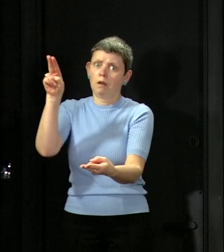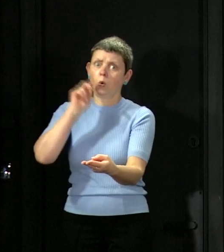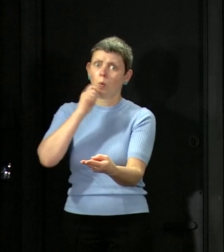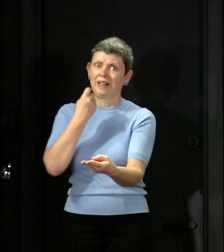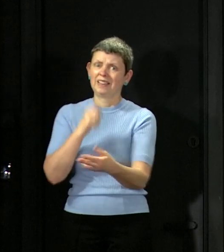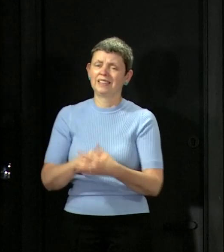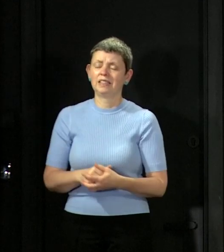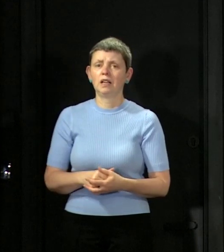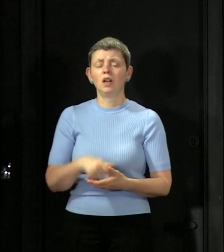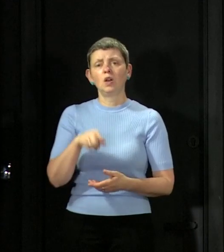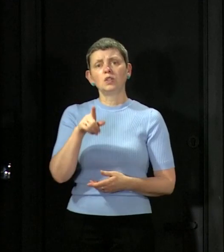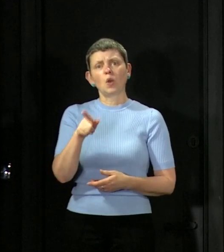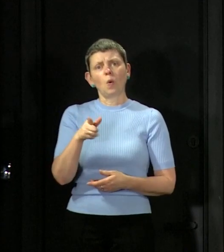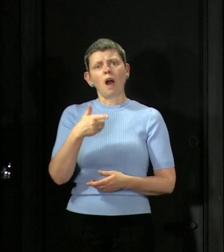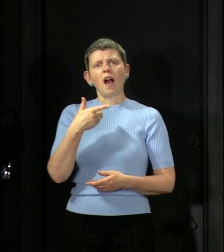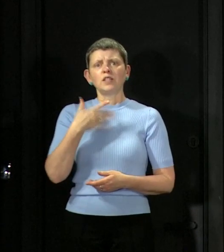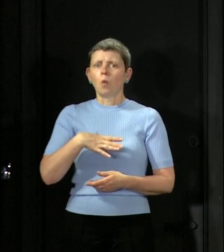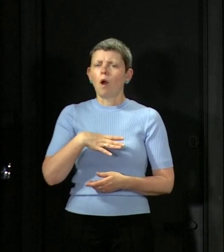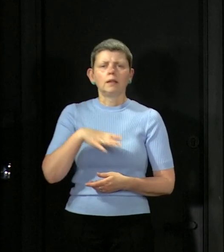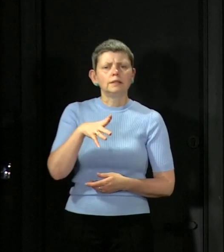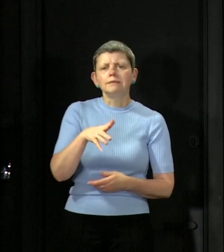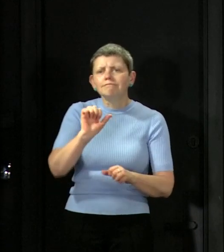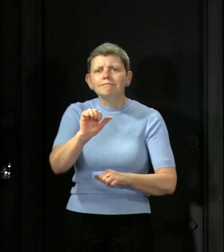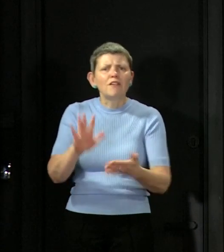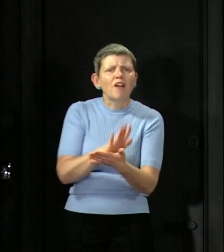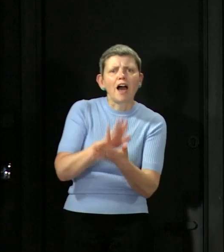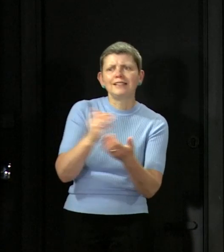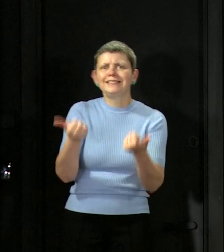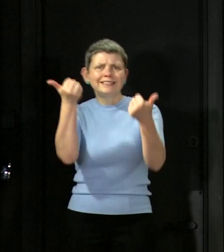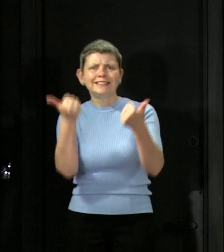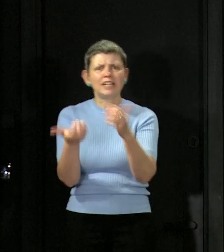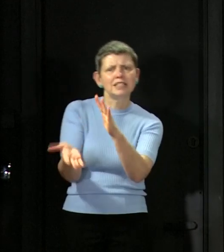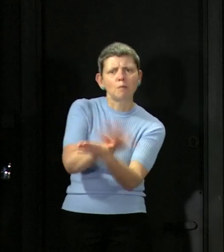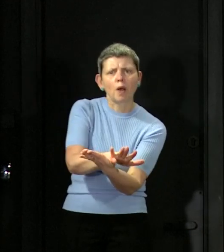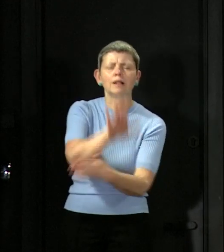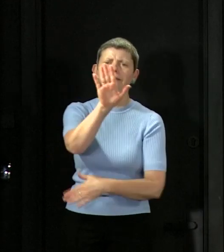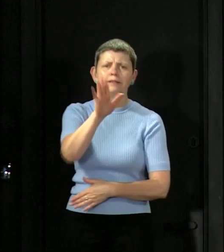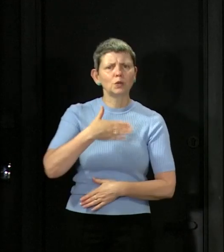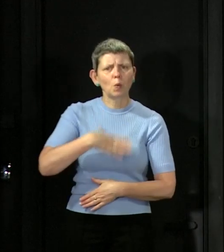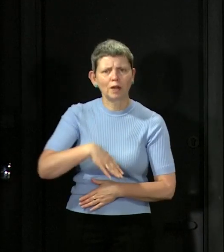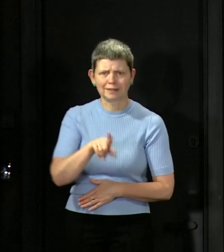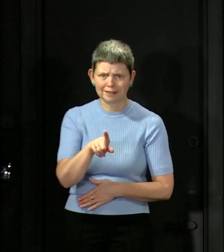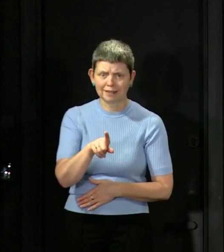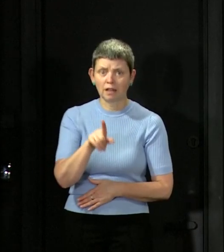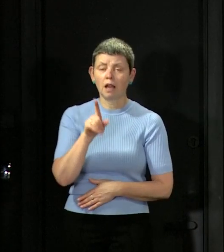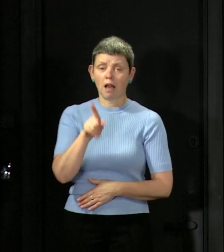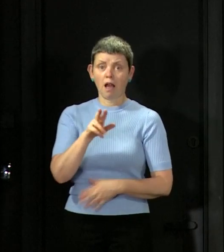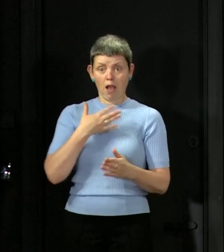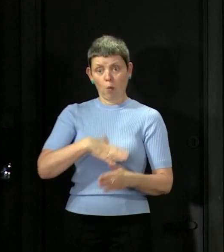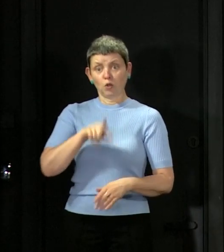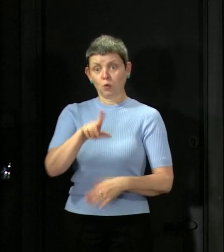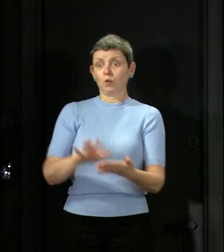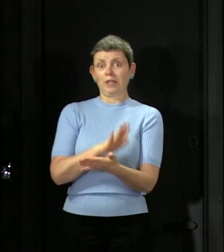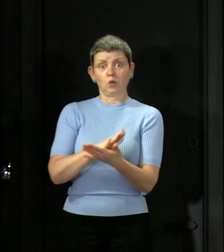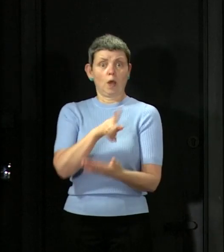trying at all to cramp anyone's fun this weekend. I really do want everyone to enjoy these changes because all of you have more